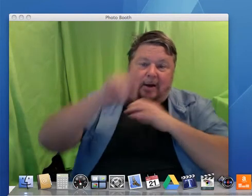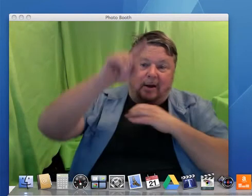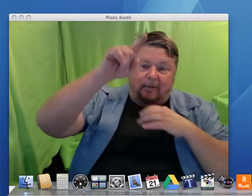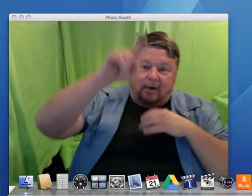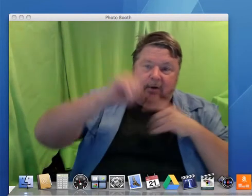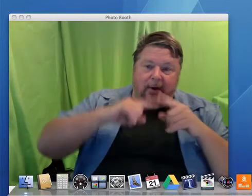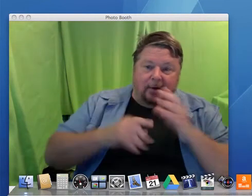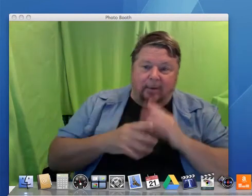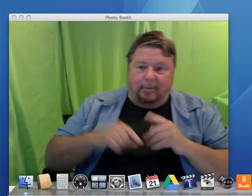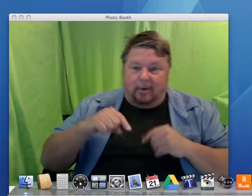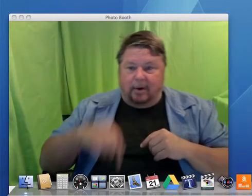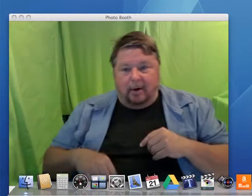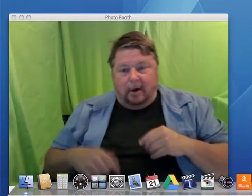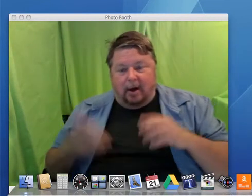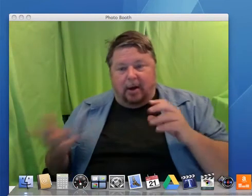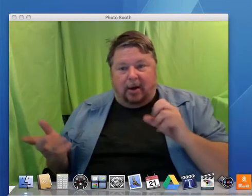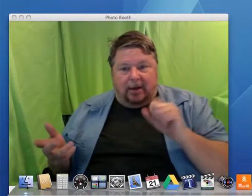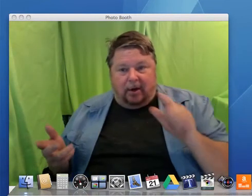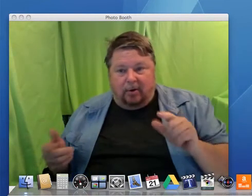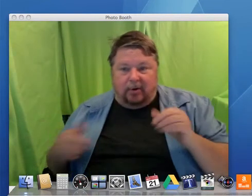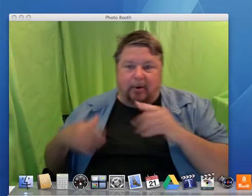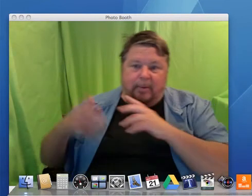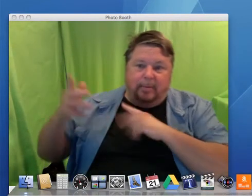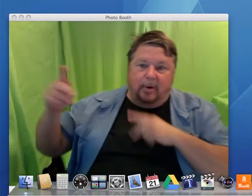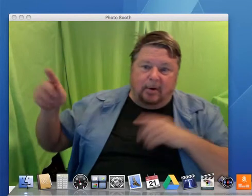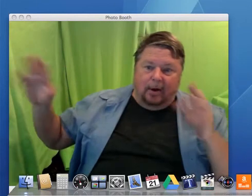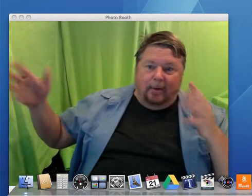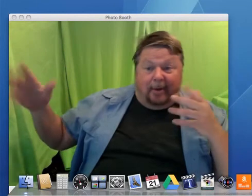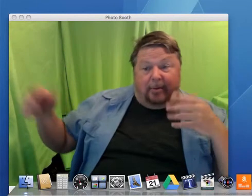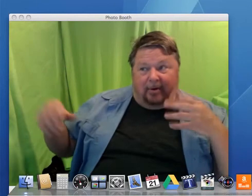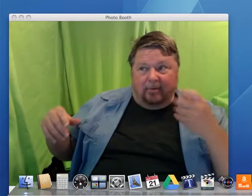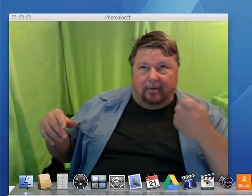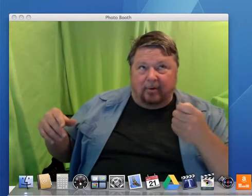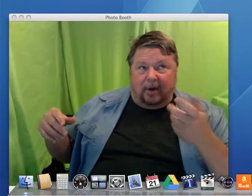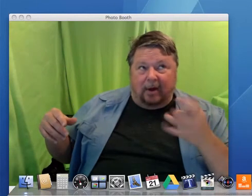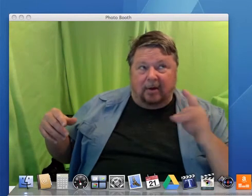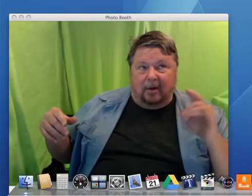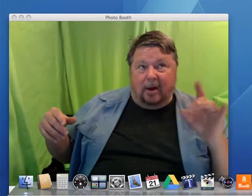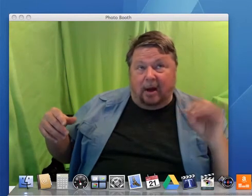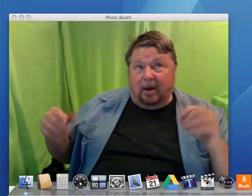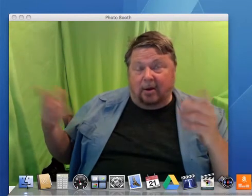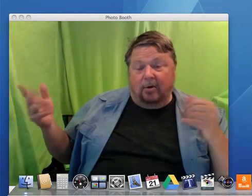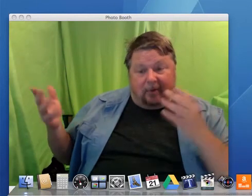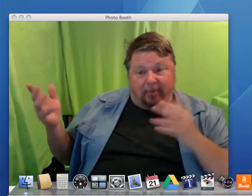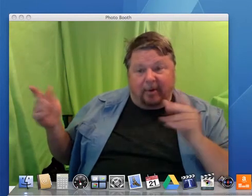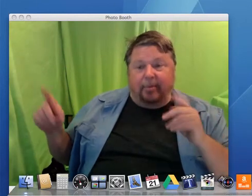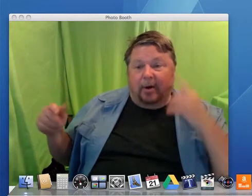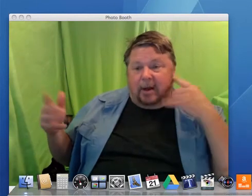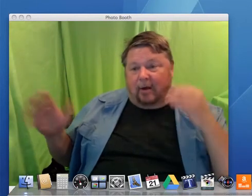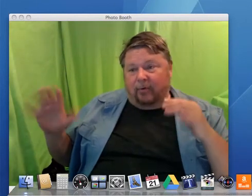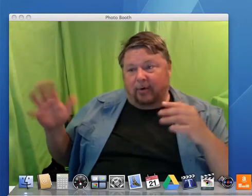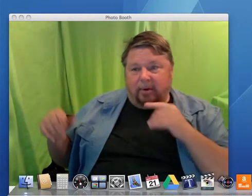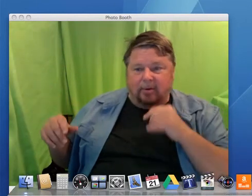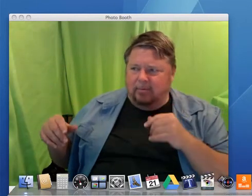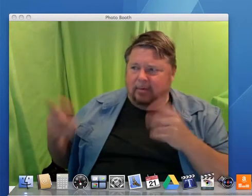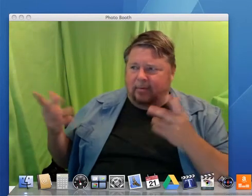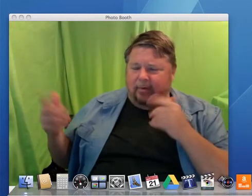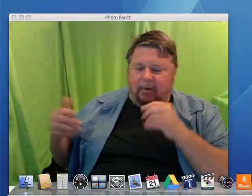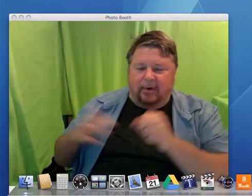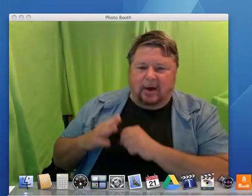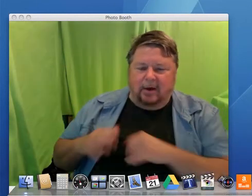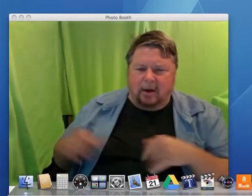in Cleveland, you had some people in St. Louis, you had people in maybe, let's see, 1880, but some people in California, but